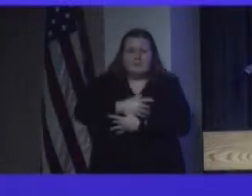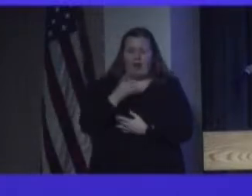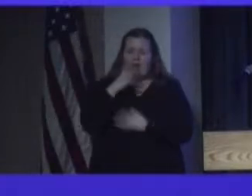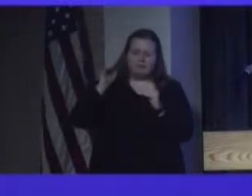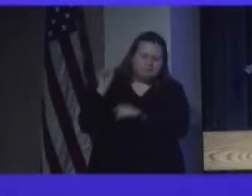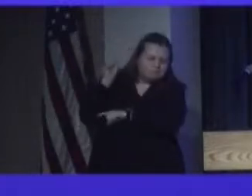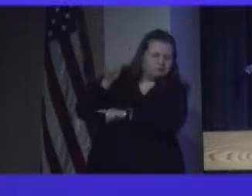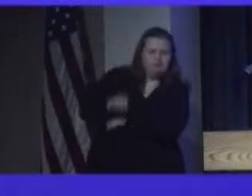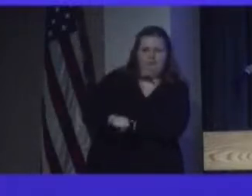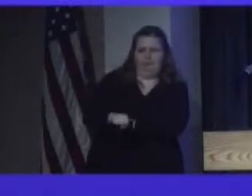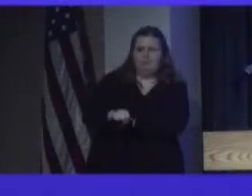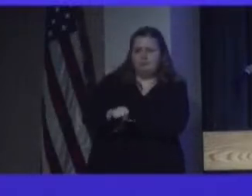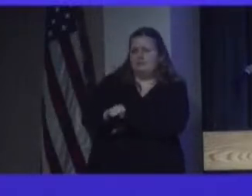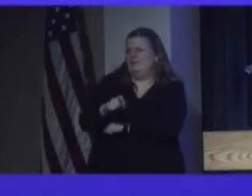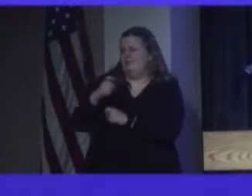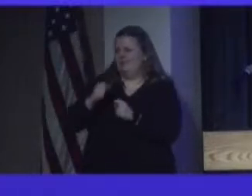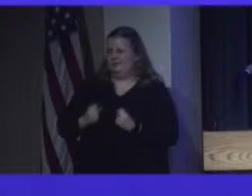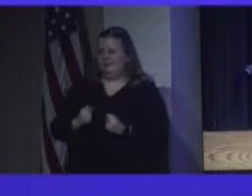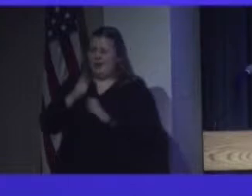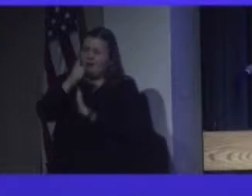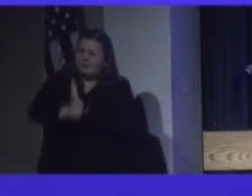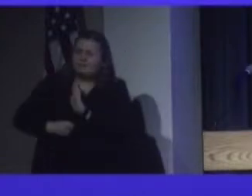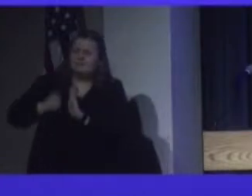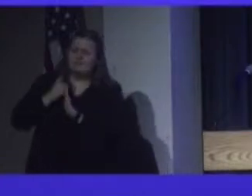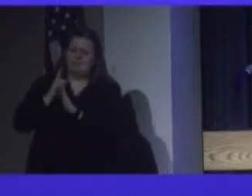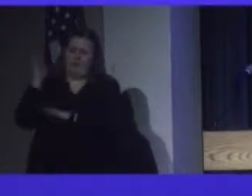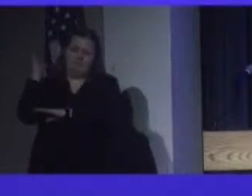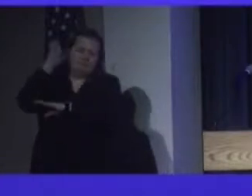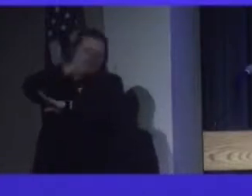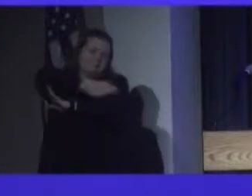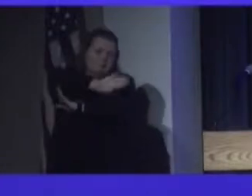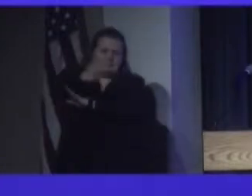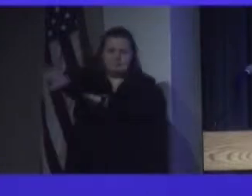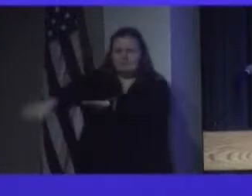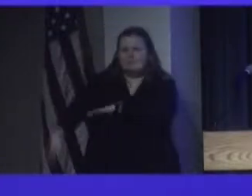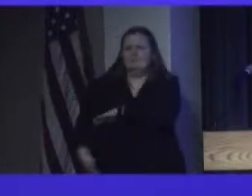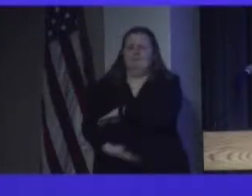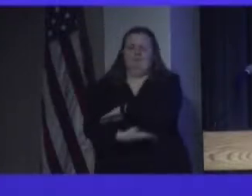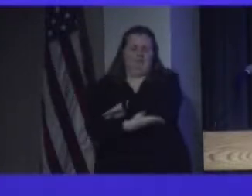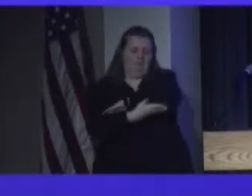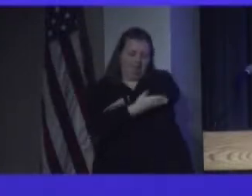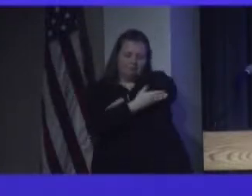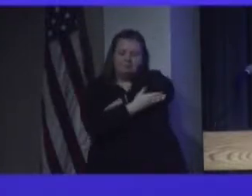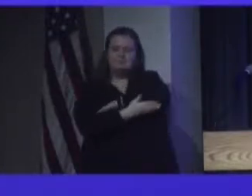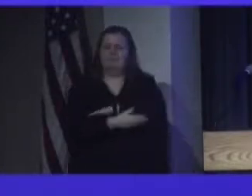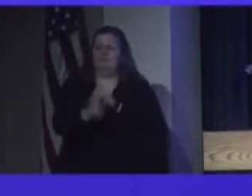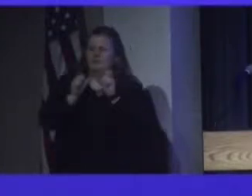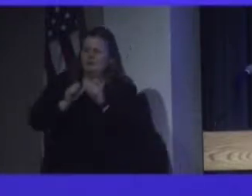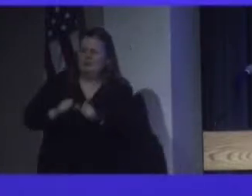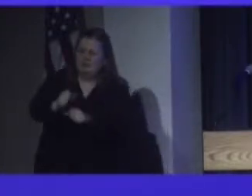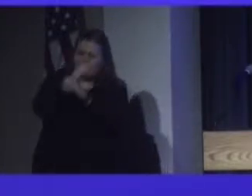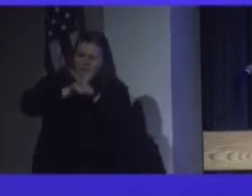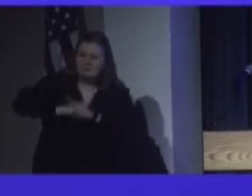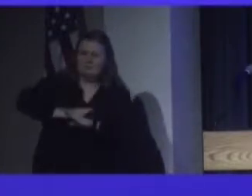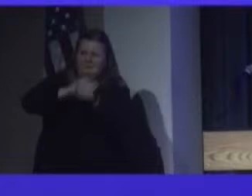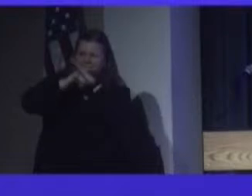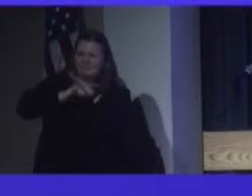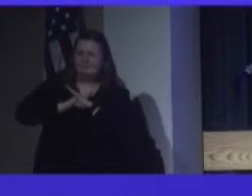the dark. I'd spend every hour of every day keeping you